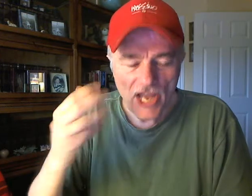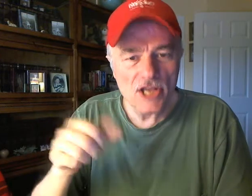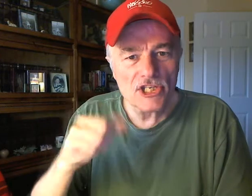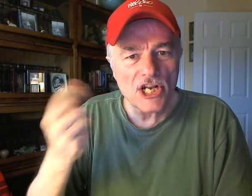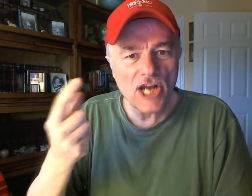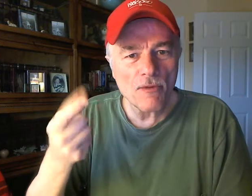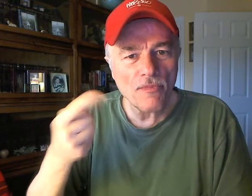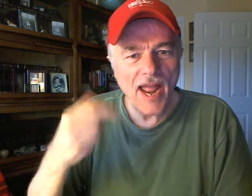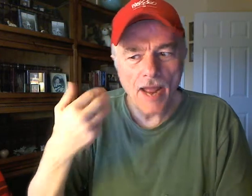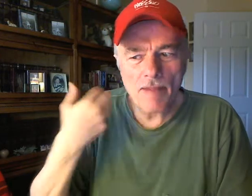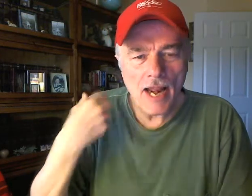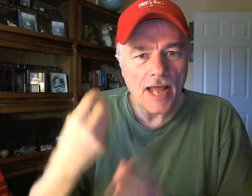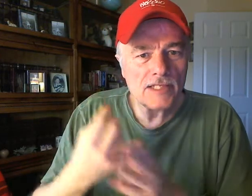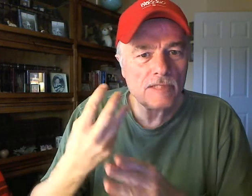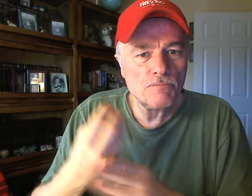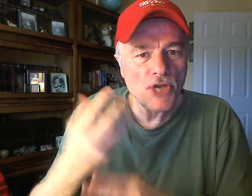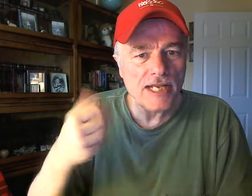Here's another guy that spoon.